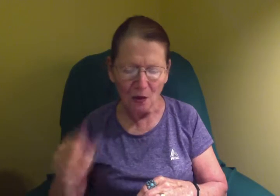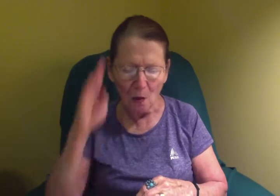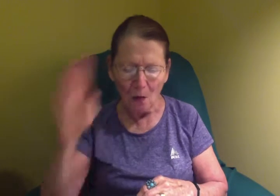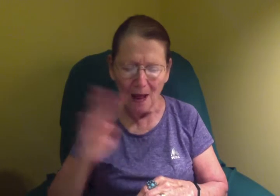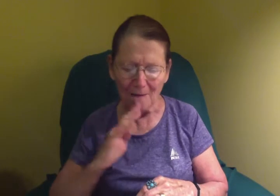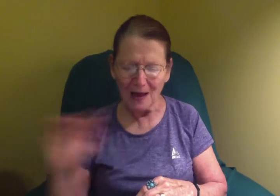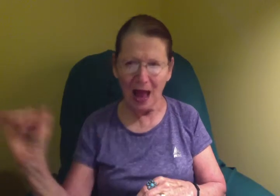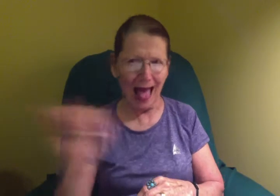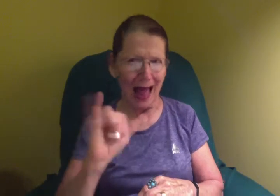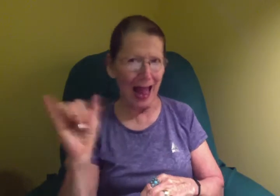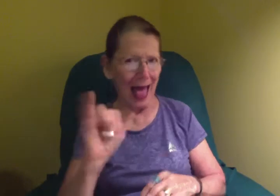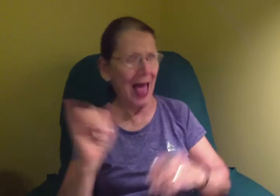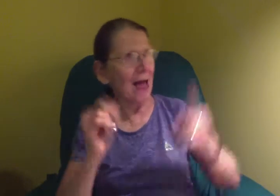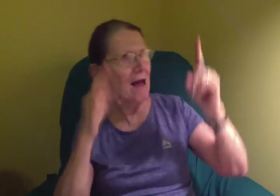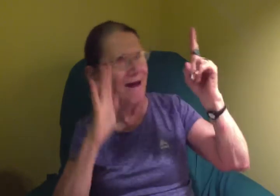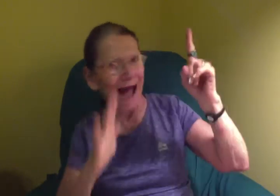like that.